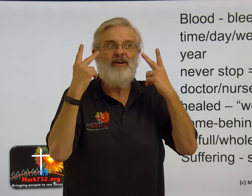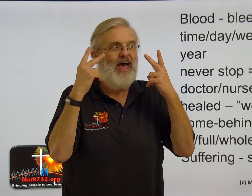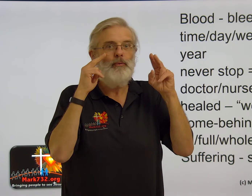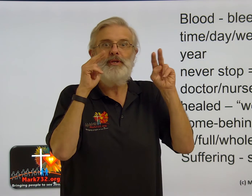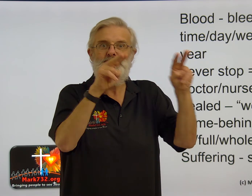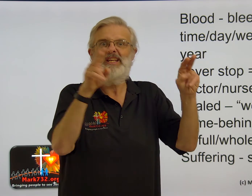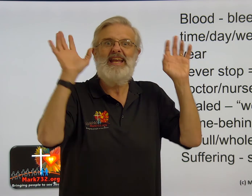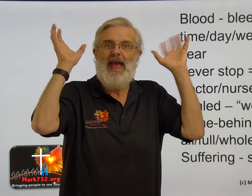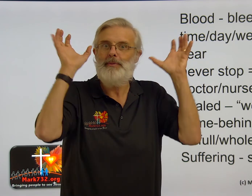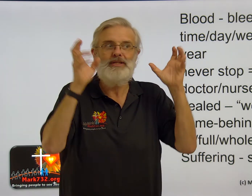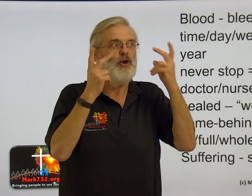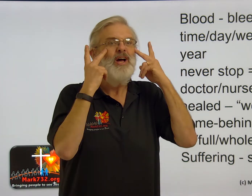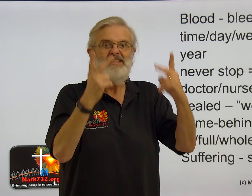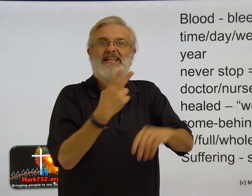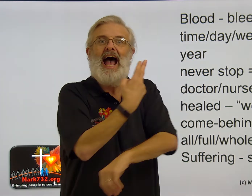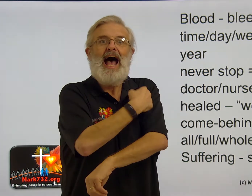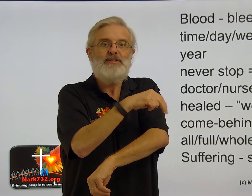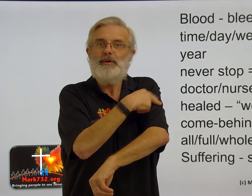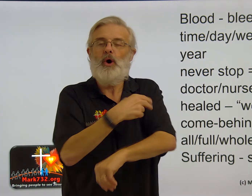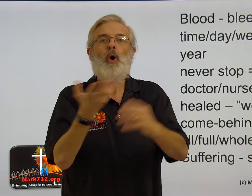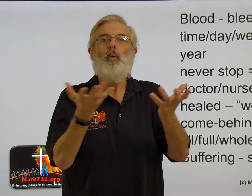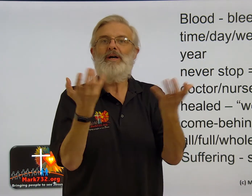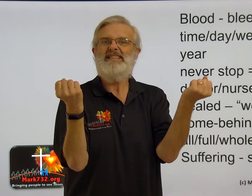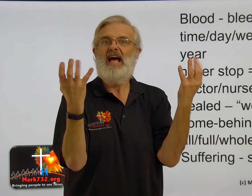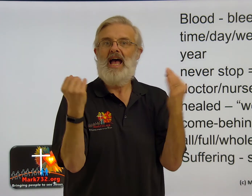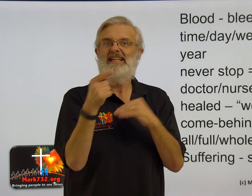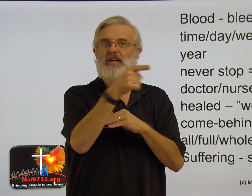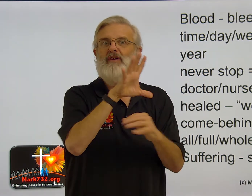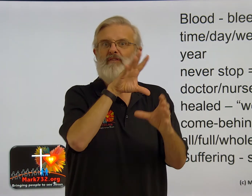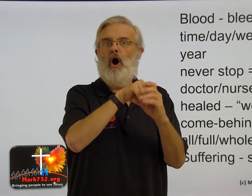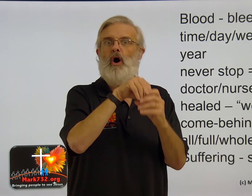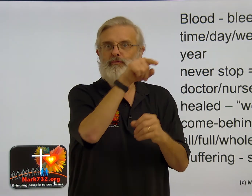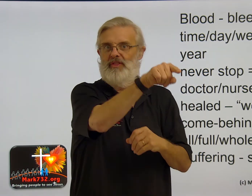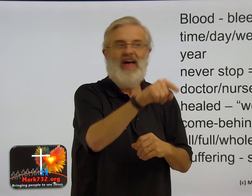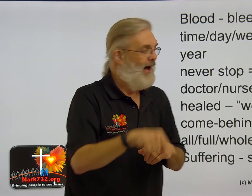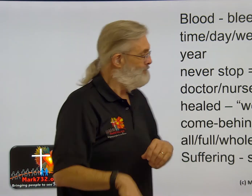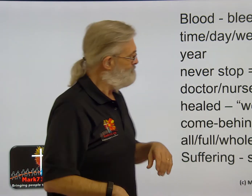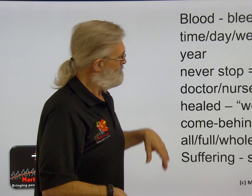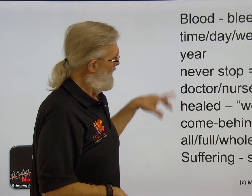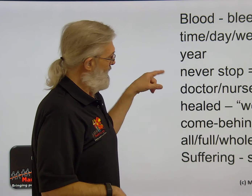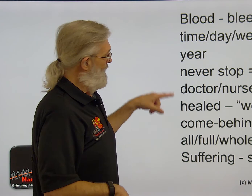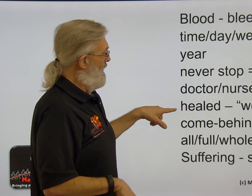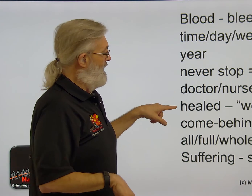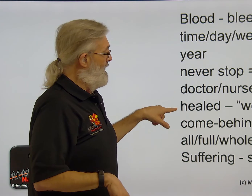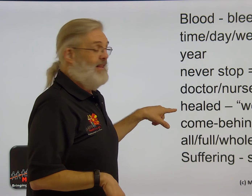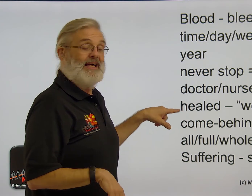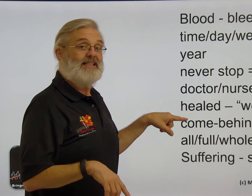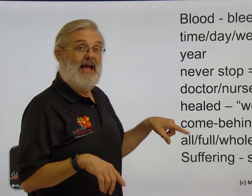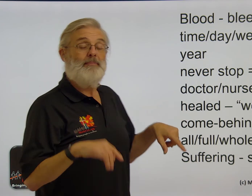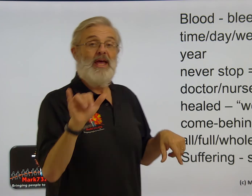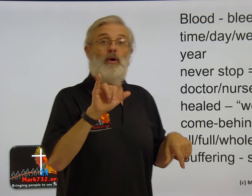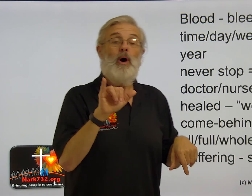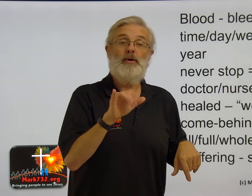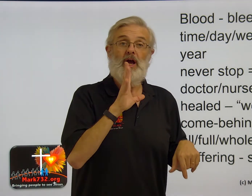when you see an ambulance or see a hospital, what signs are involved with that? Then the same thing, I was talking just